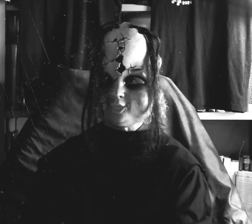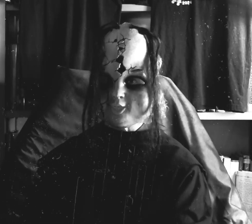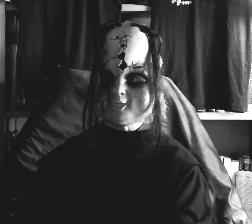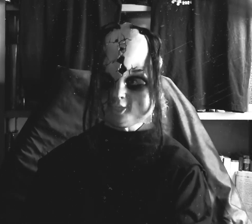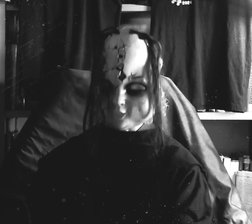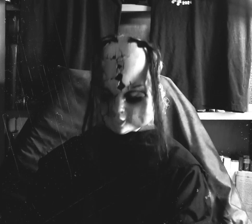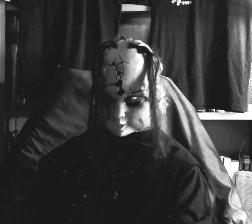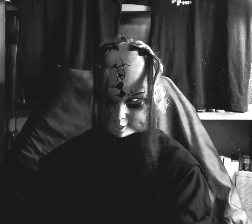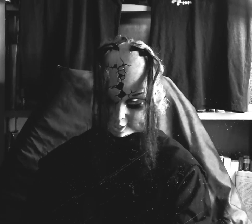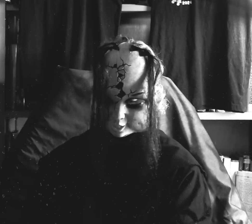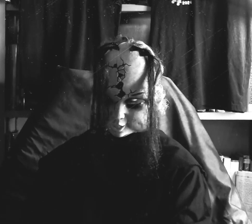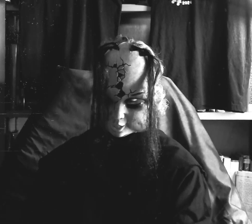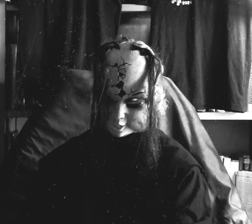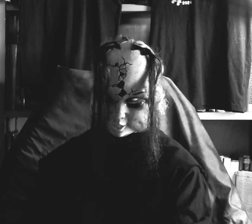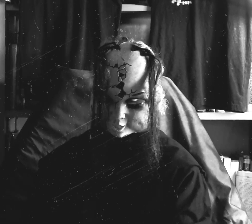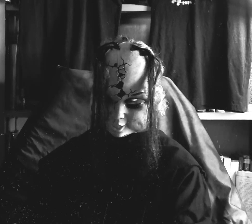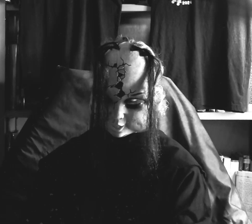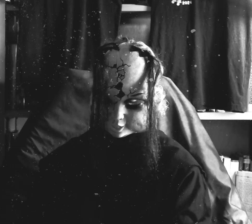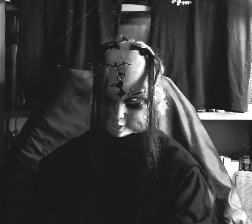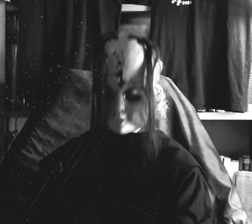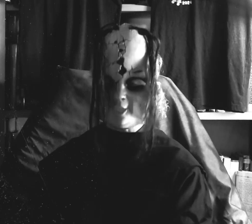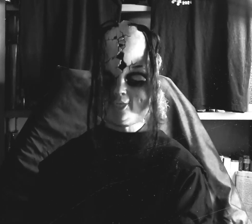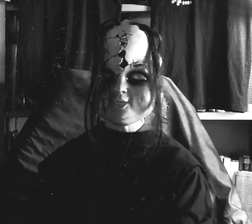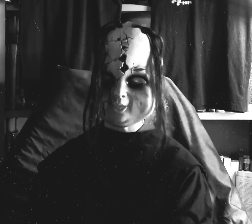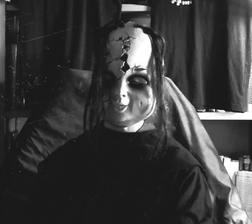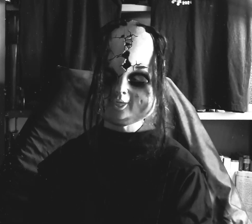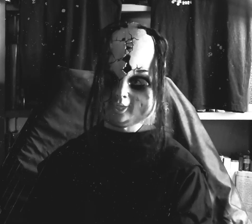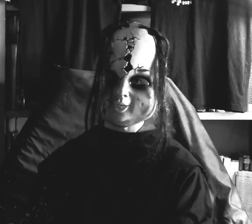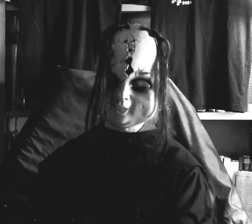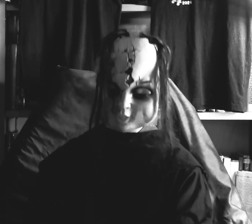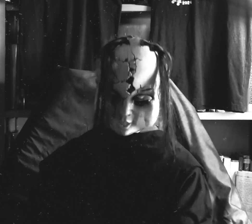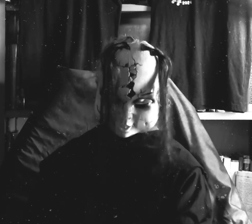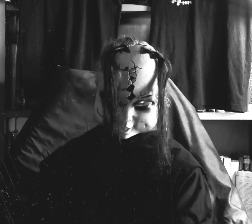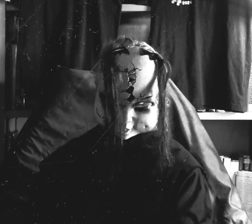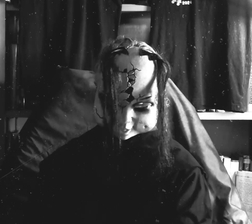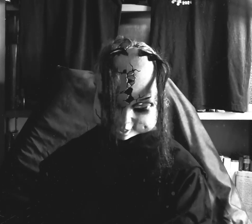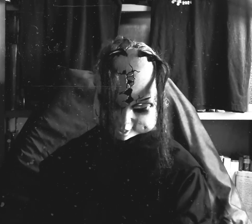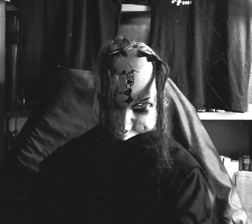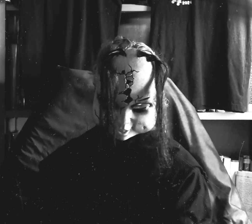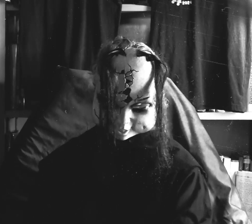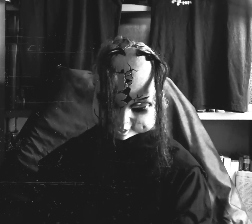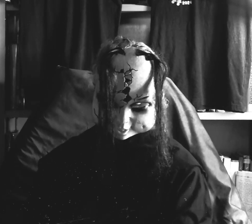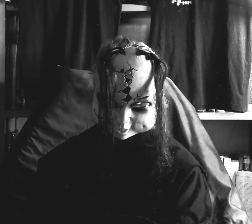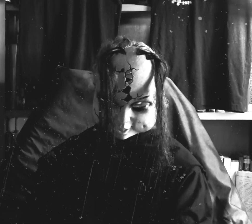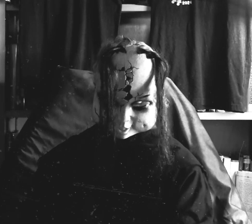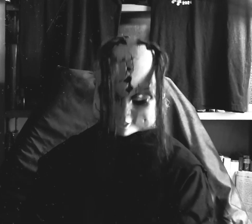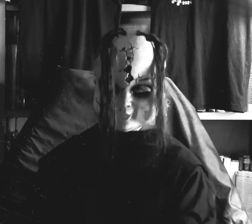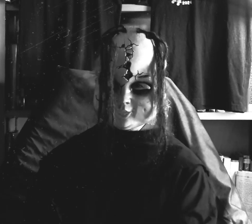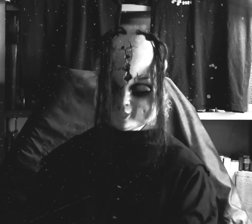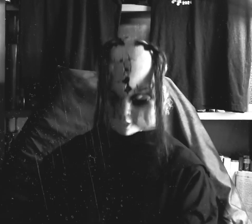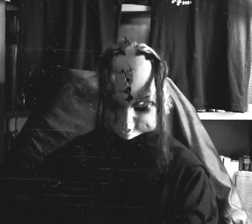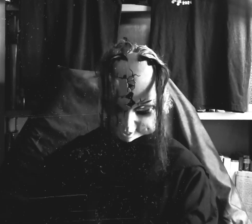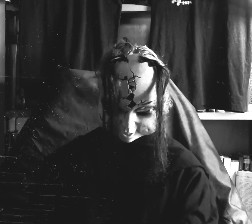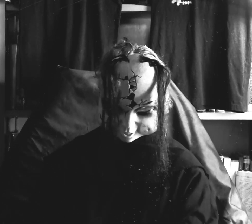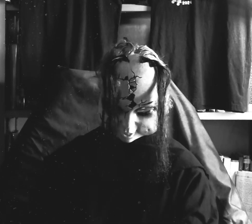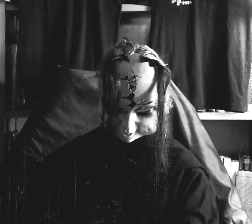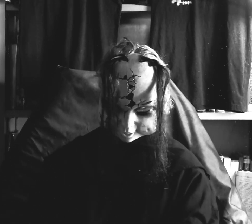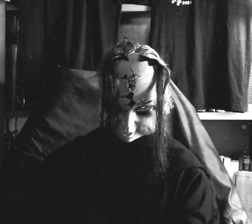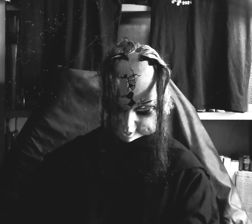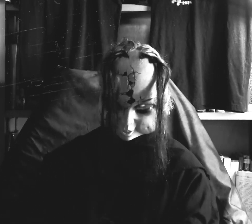found Maria, and that is where they lay her to rest. But that first night that